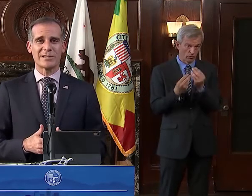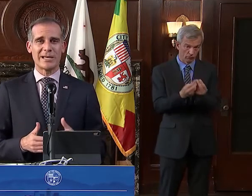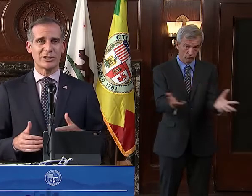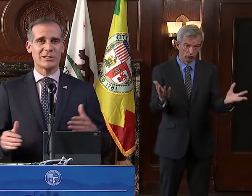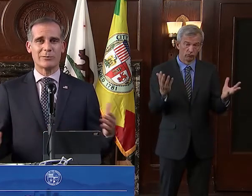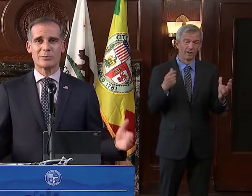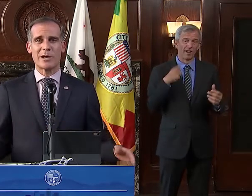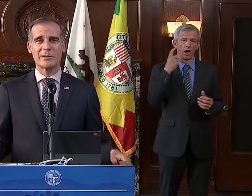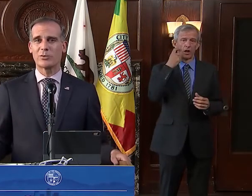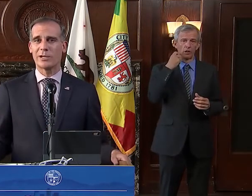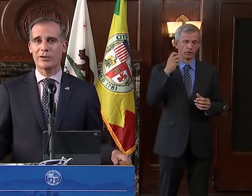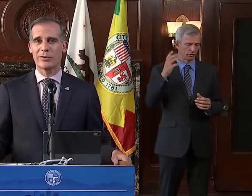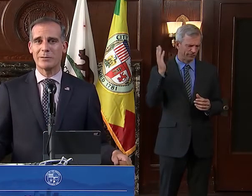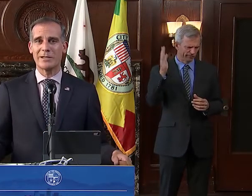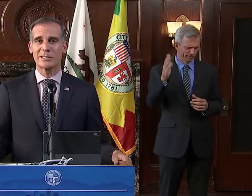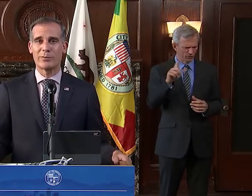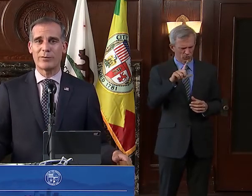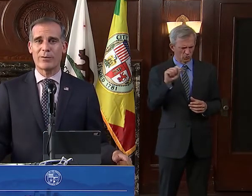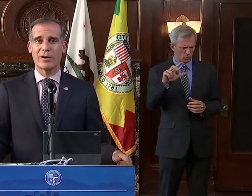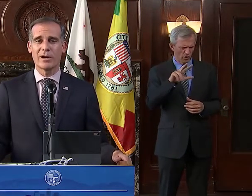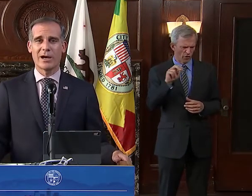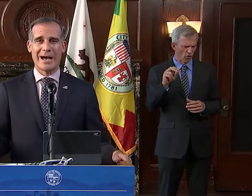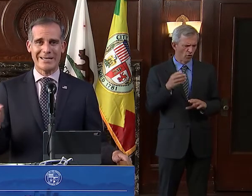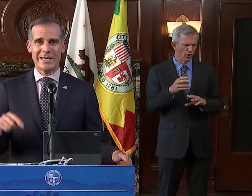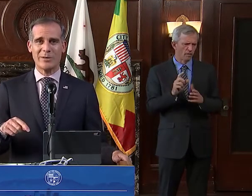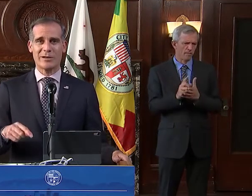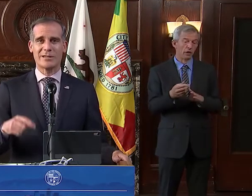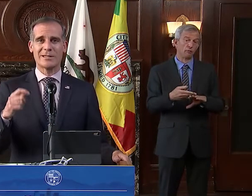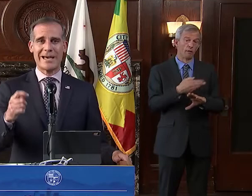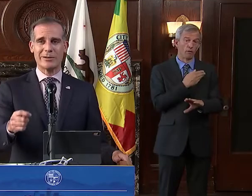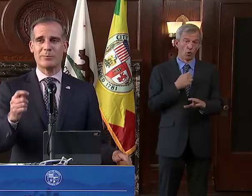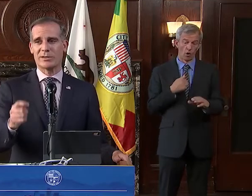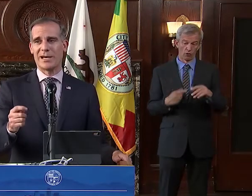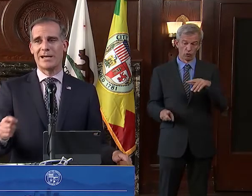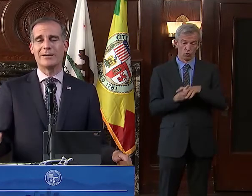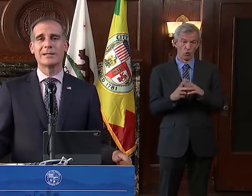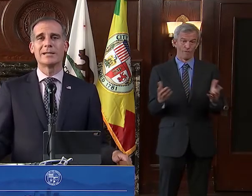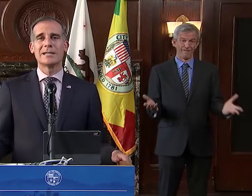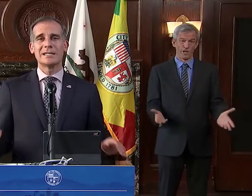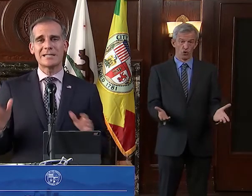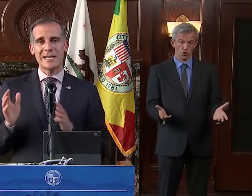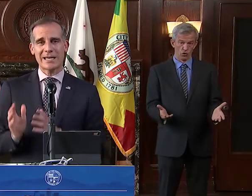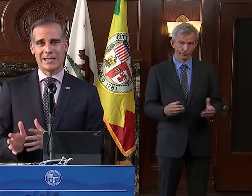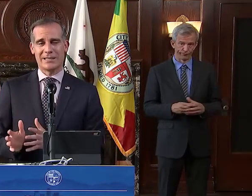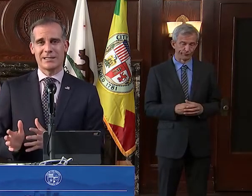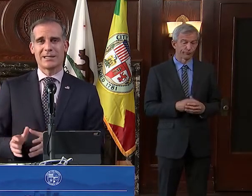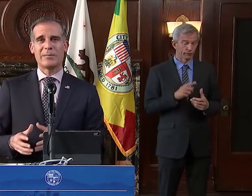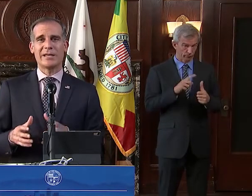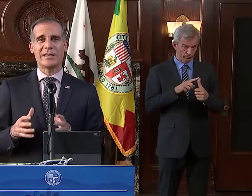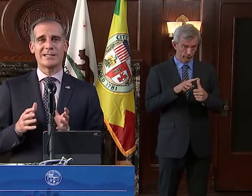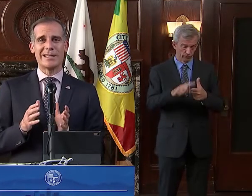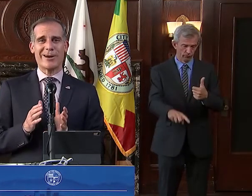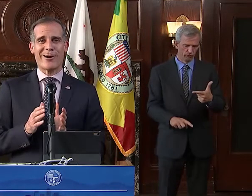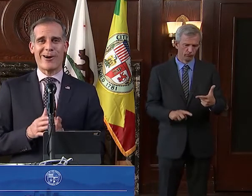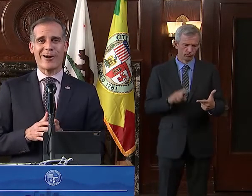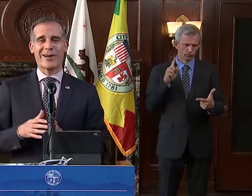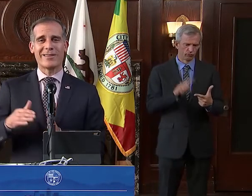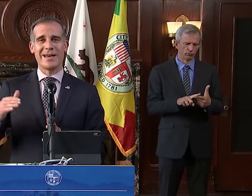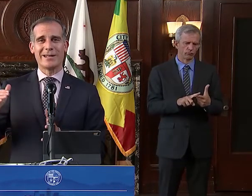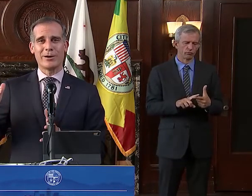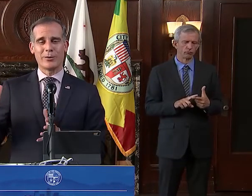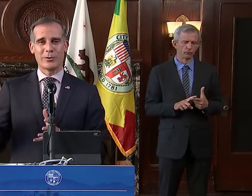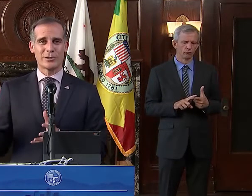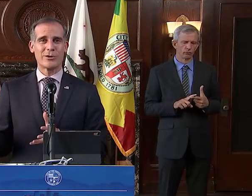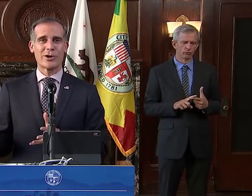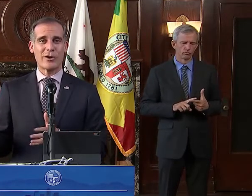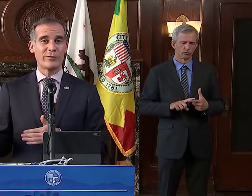my presentation, and it was probably 20 or 30 minutes before I came here that the county put that out. Second is there are